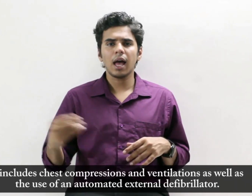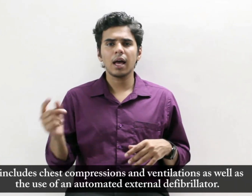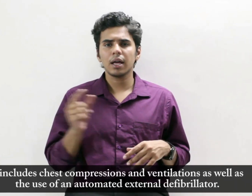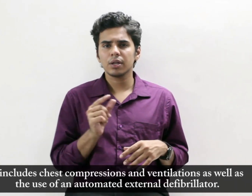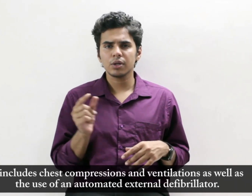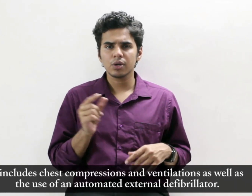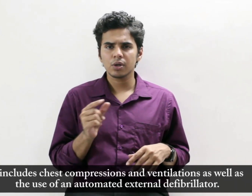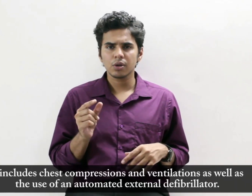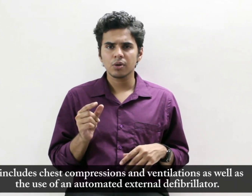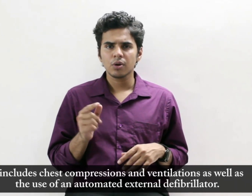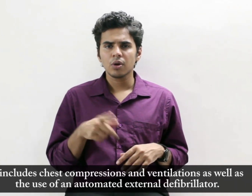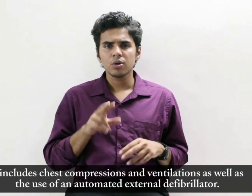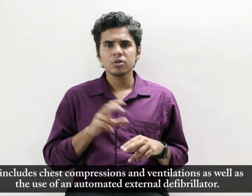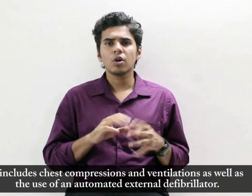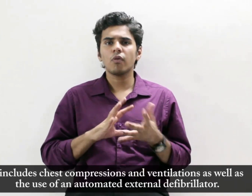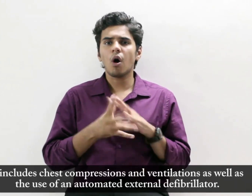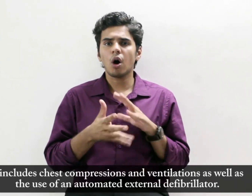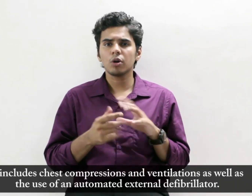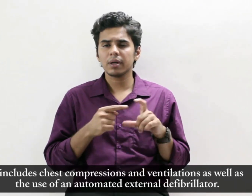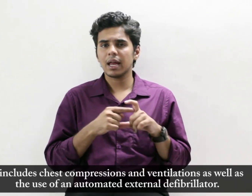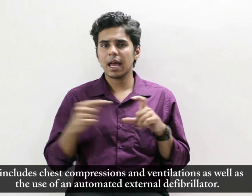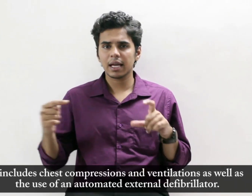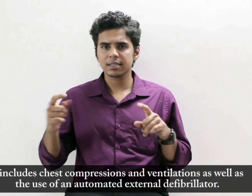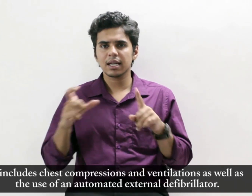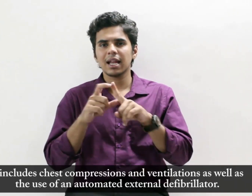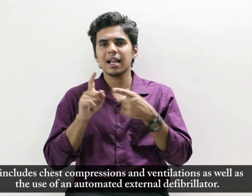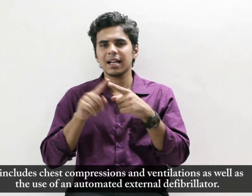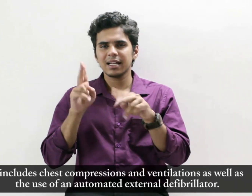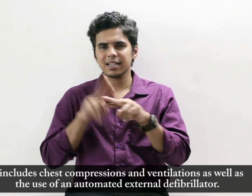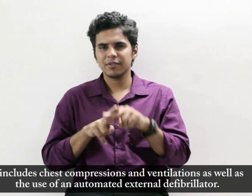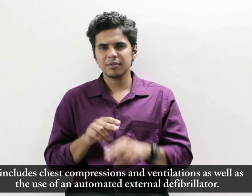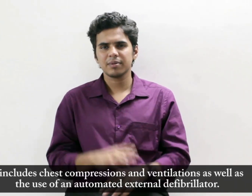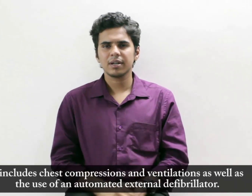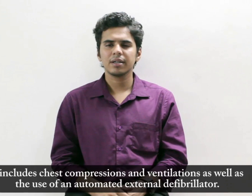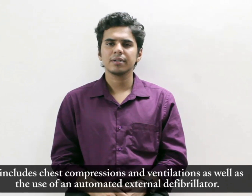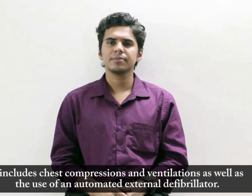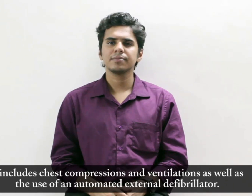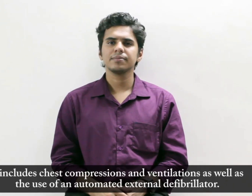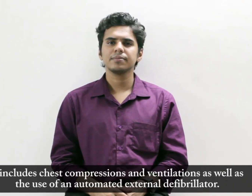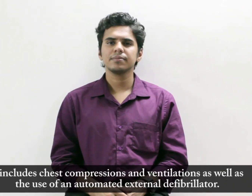well as the use of an automated external defibrillators.